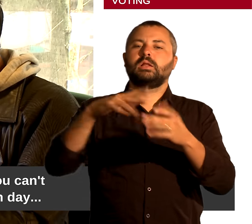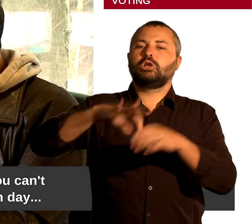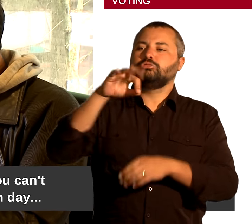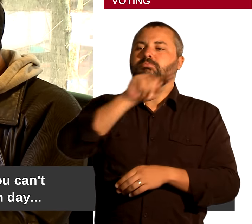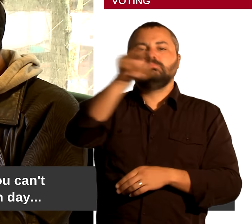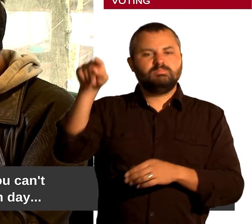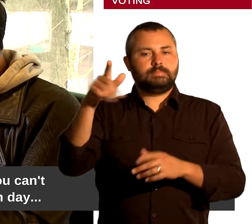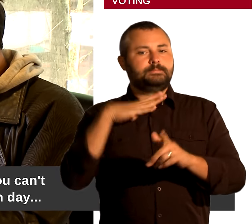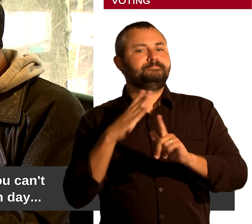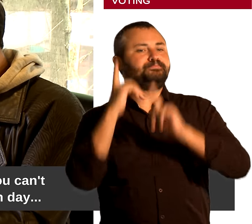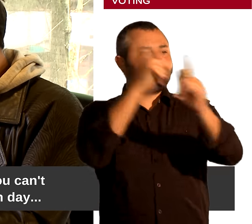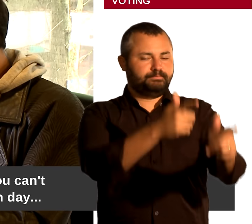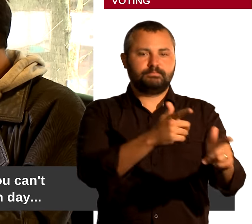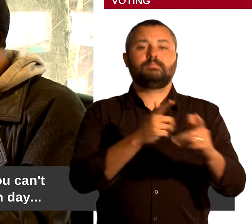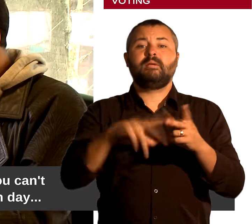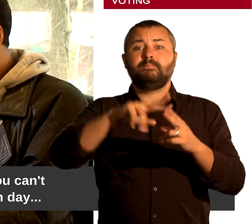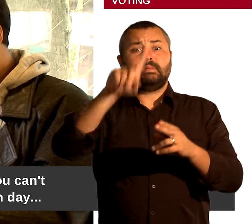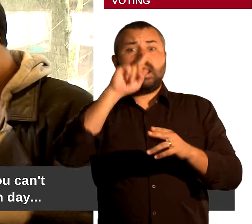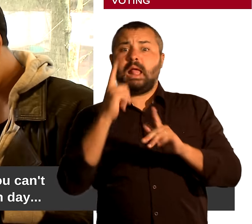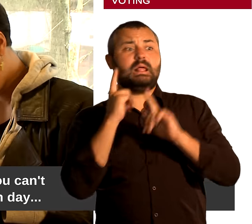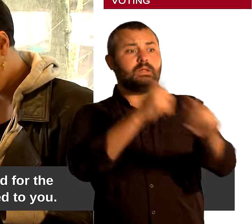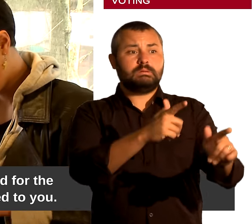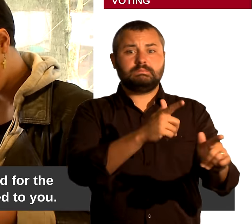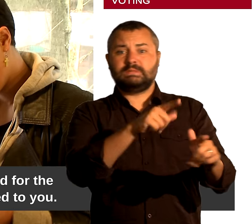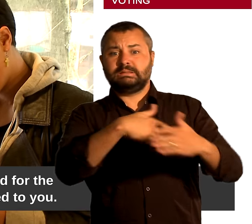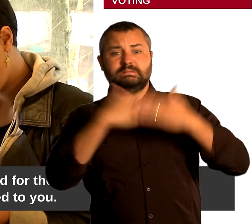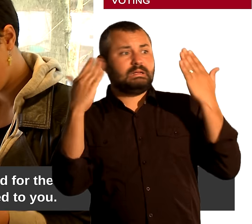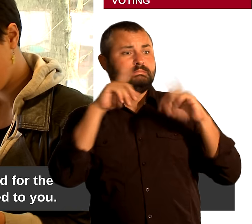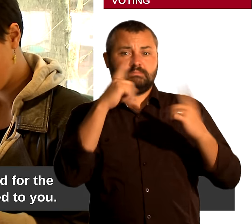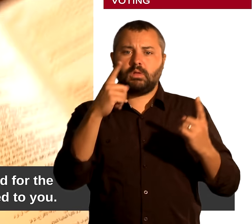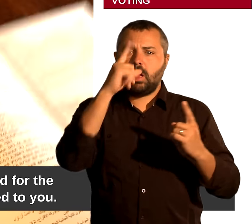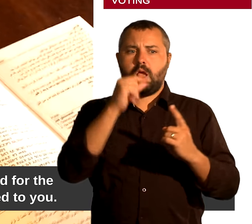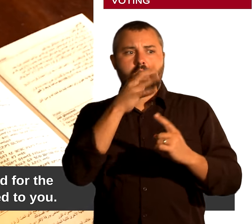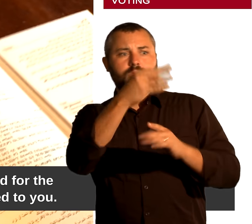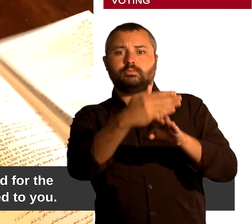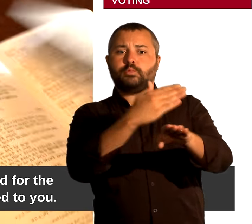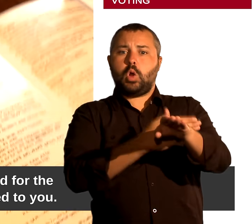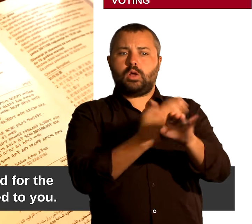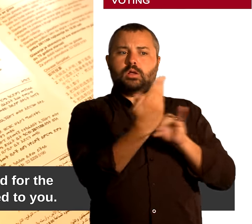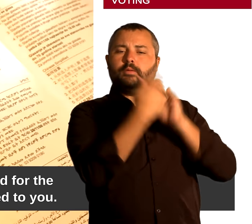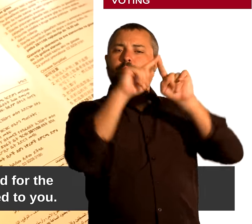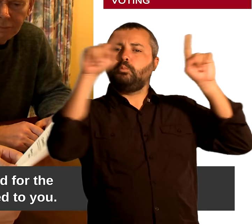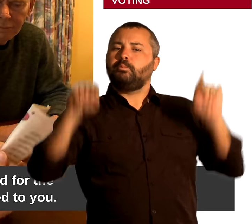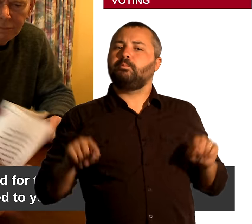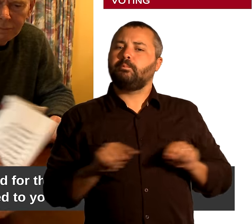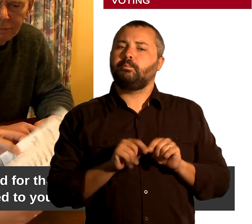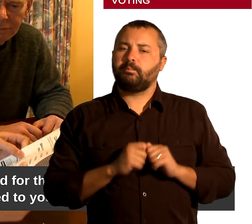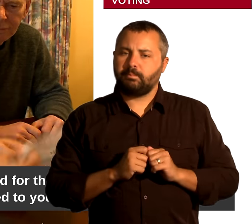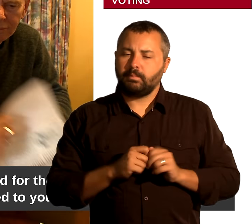For other elections, if you can't go and vote on election day, you can apply beforehand for the voting papers to be posted to you.